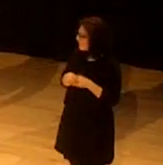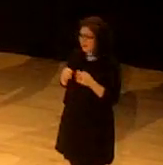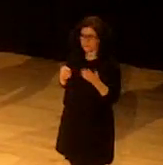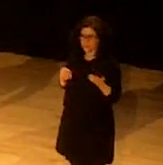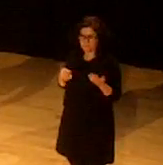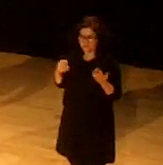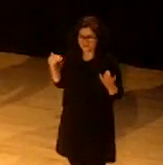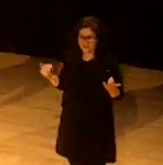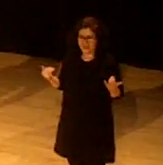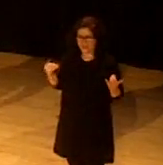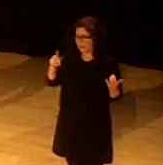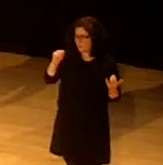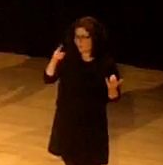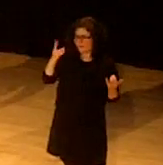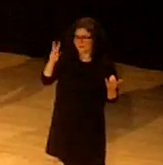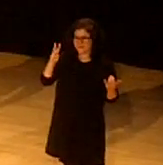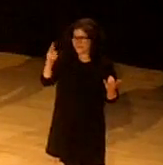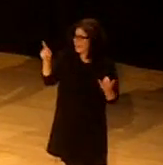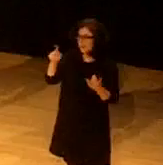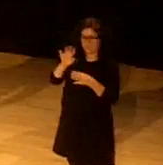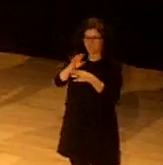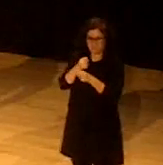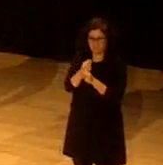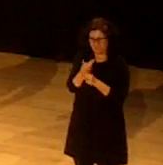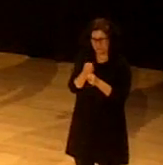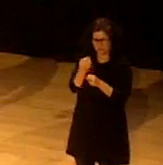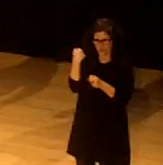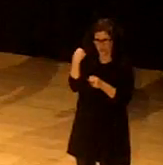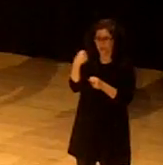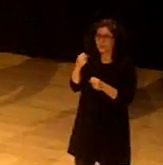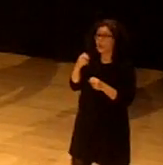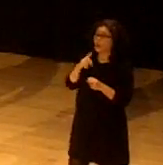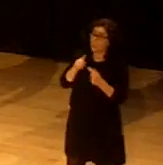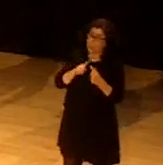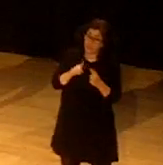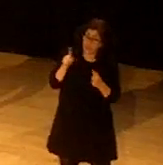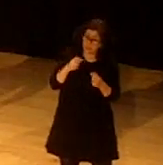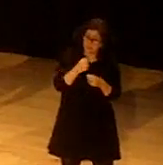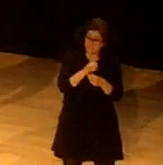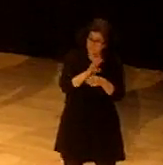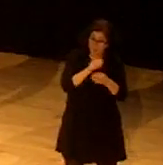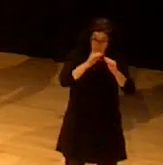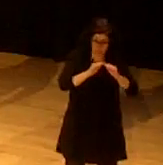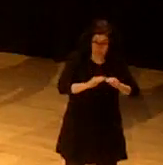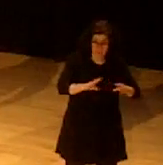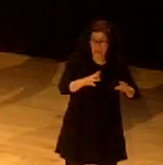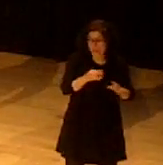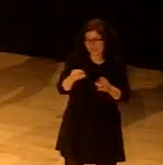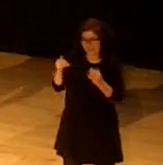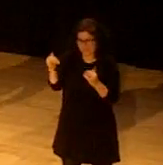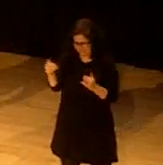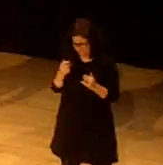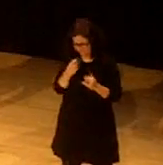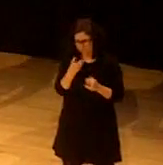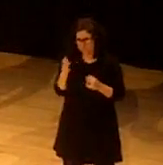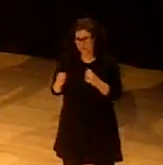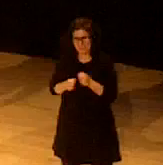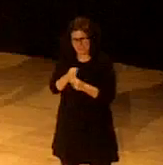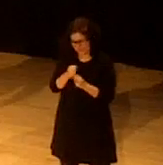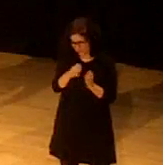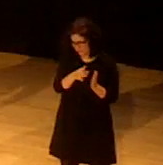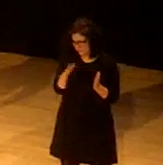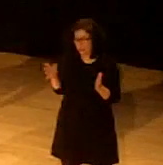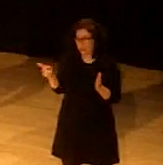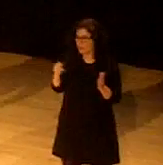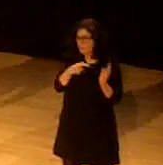It's 2016. This film came out a couple years ago. In between the time that it came out and now, you've had the opportunity to